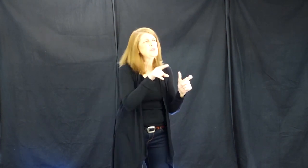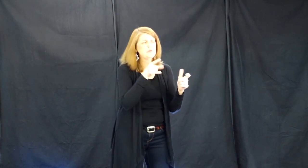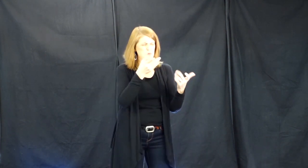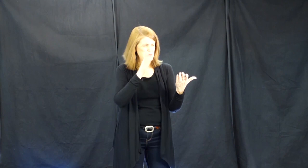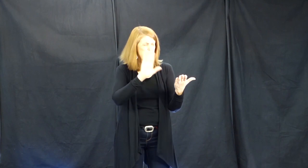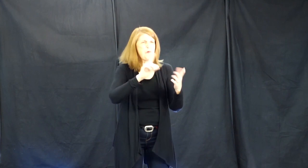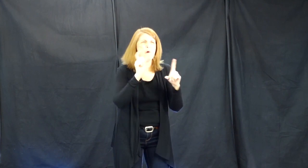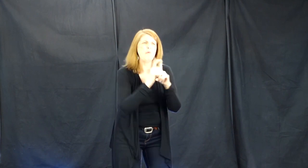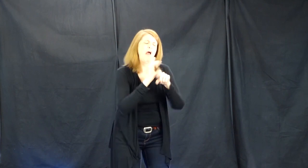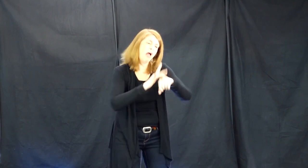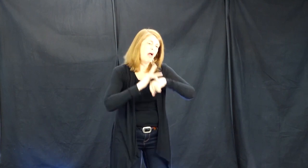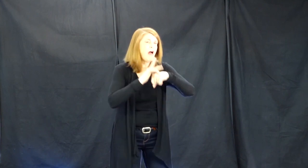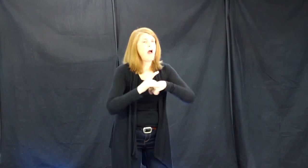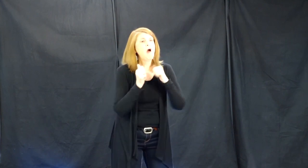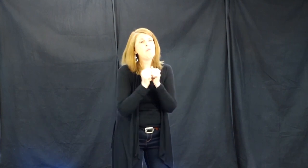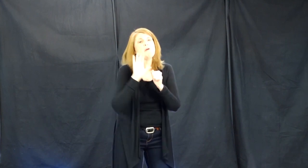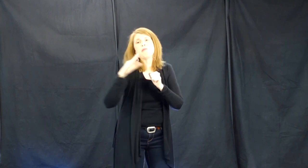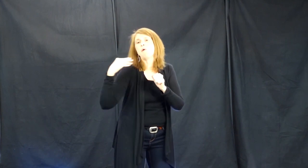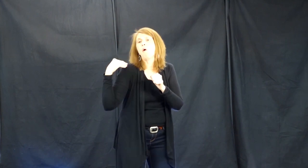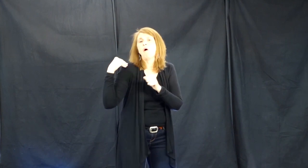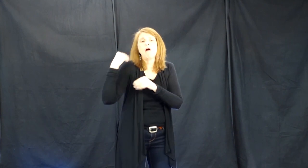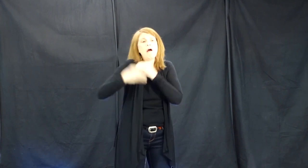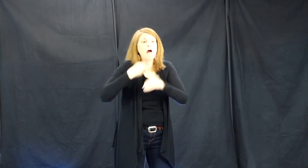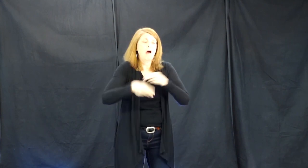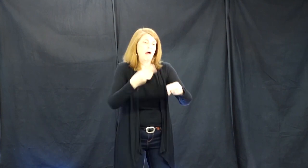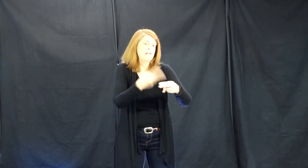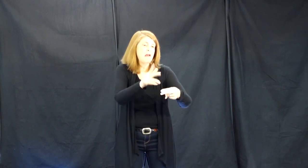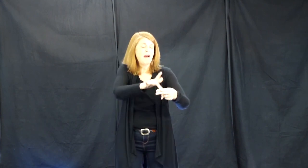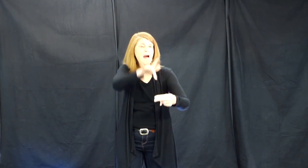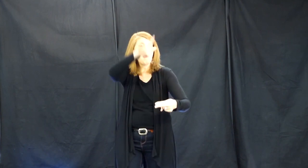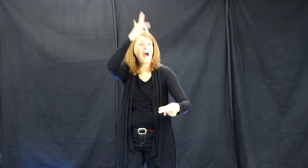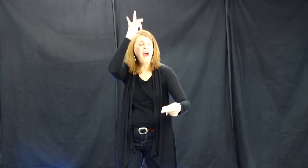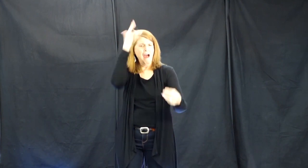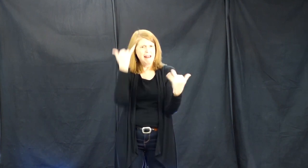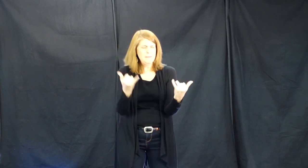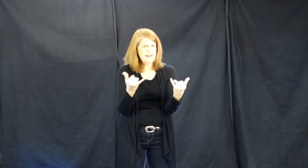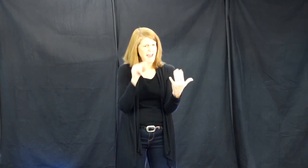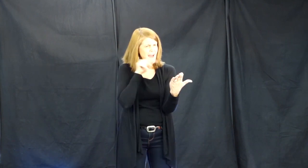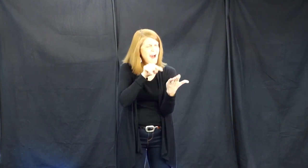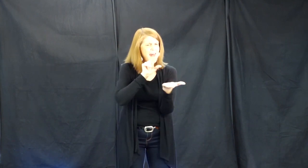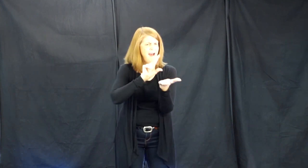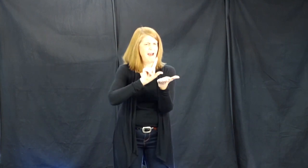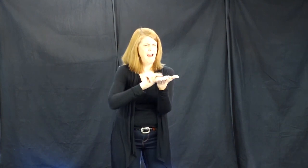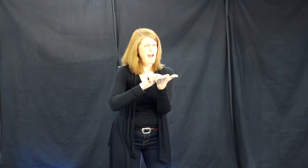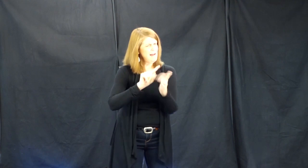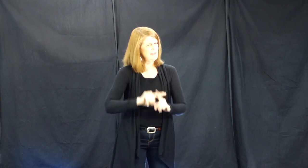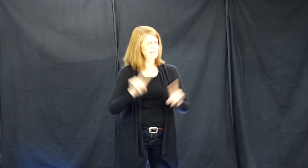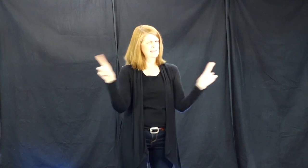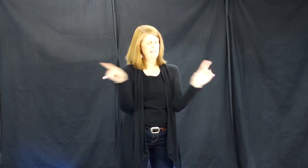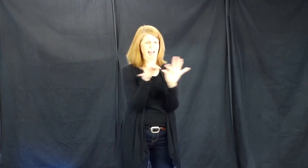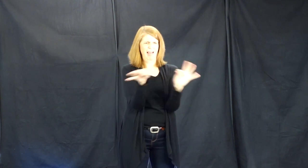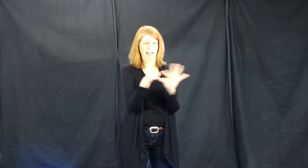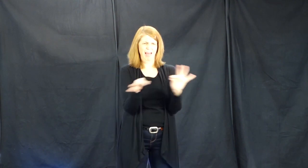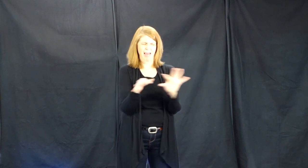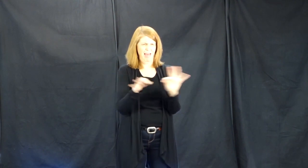your words obsessed with your legacy. Your sentences border on senseless, and you